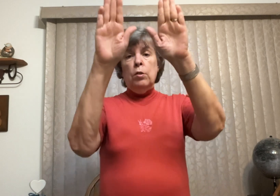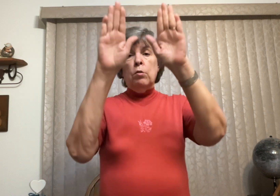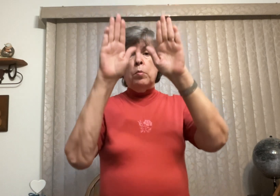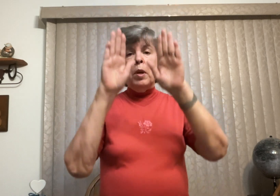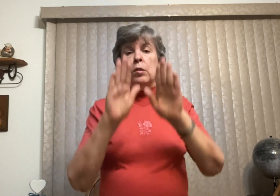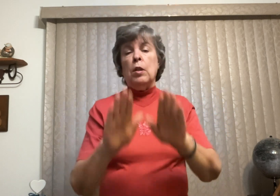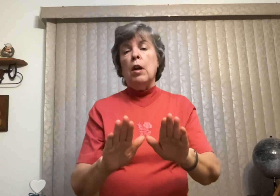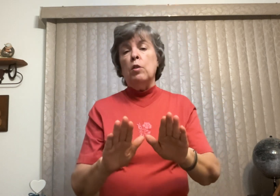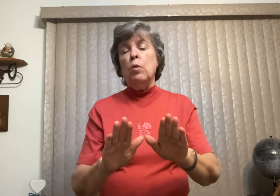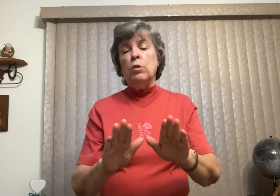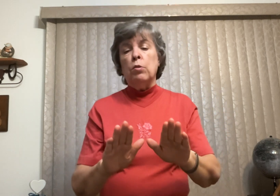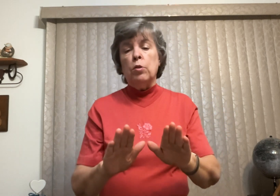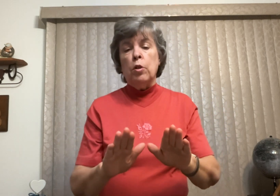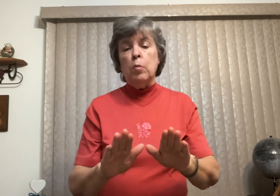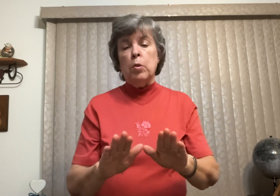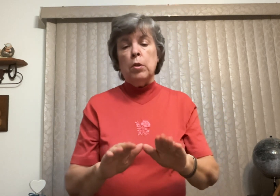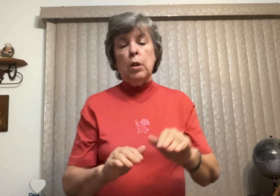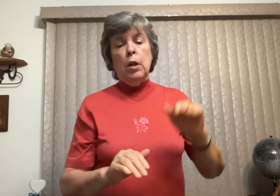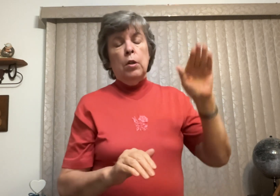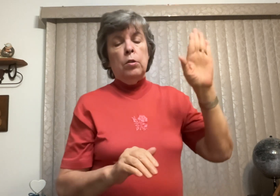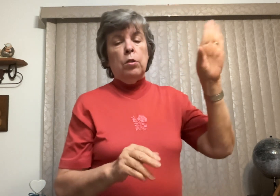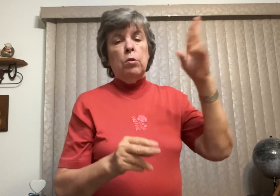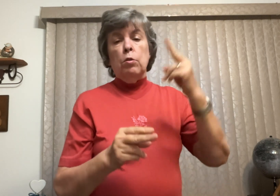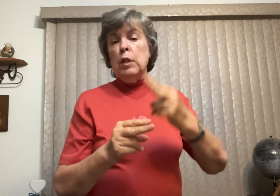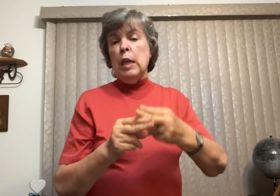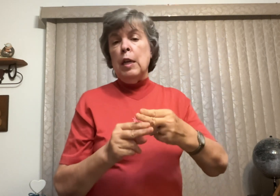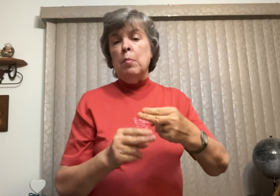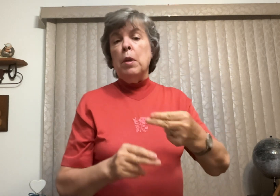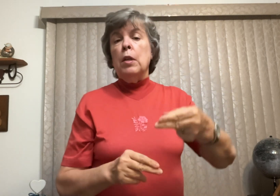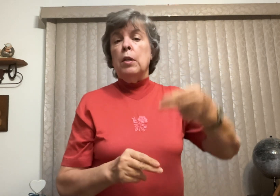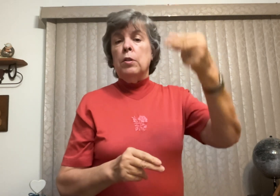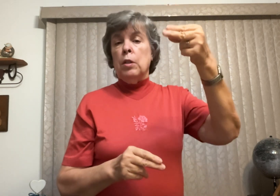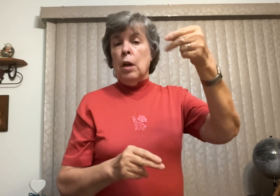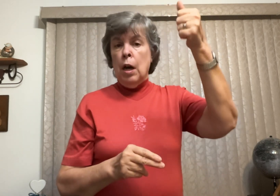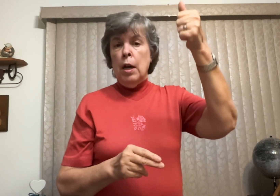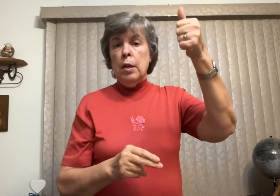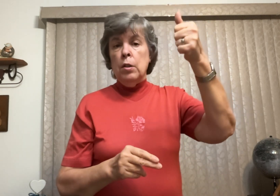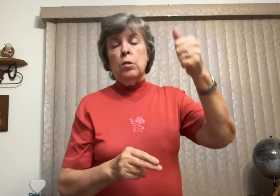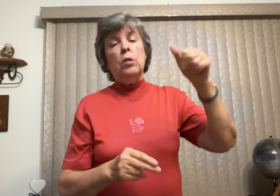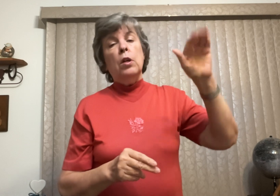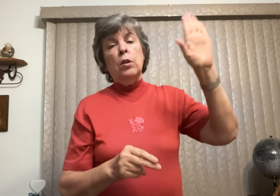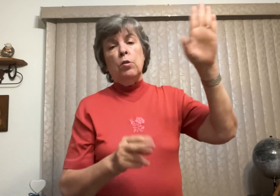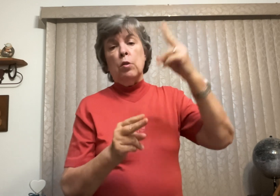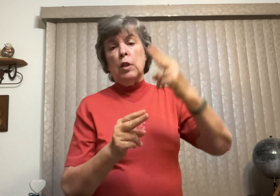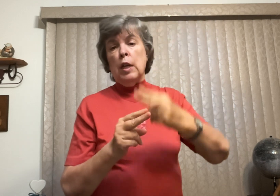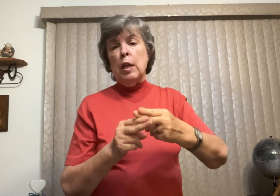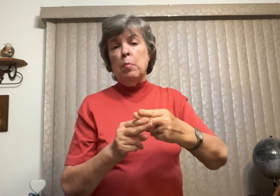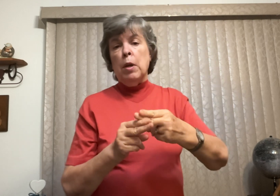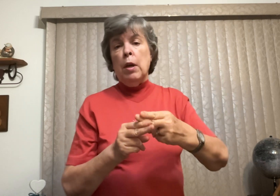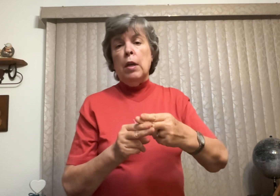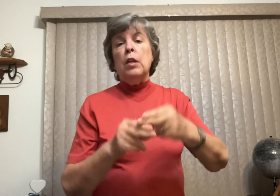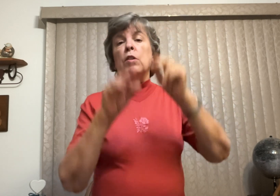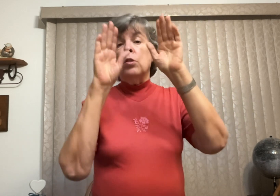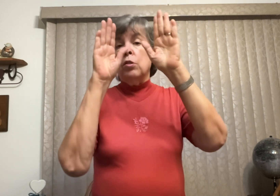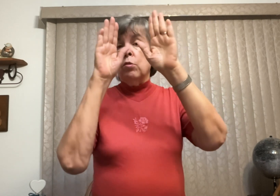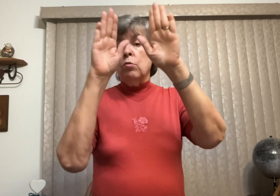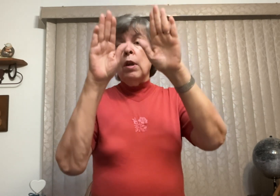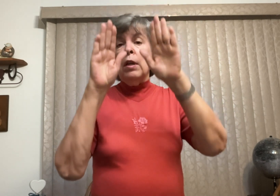it depends on how you want to interpret. So your name is the highest, your name is the